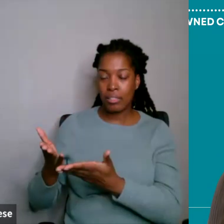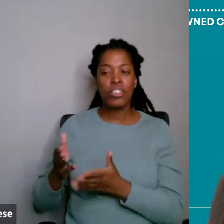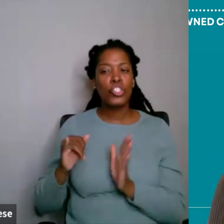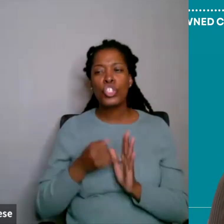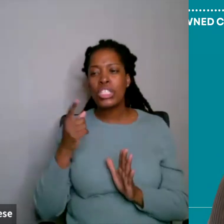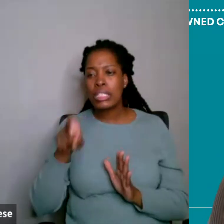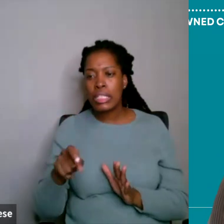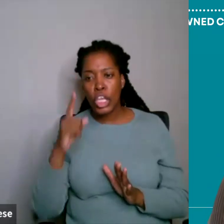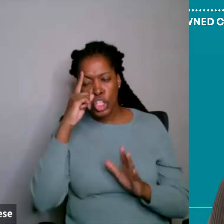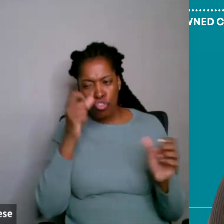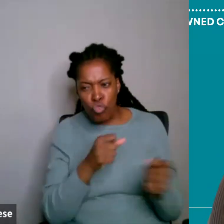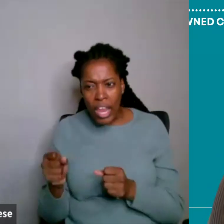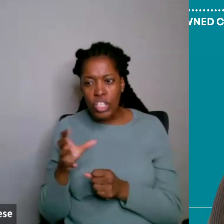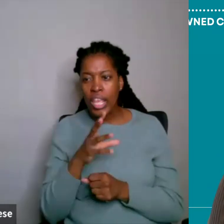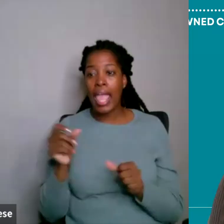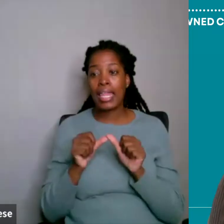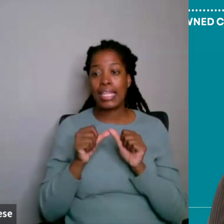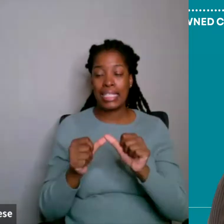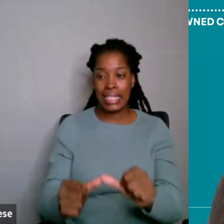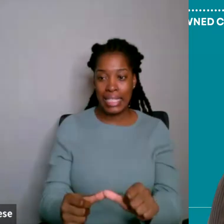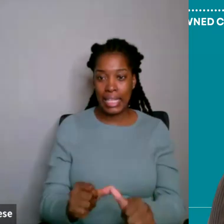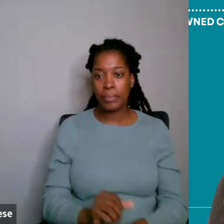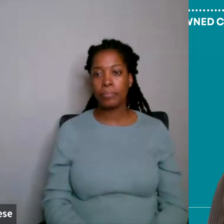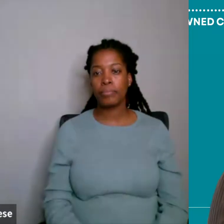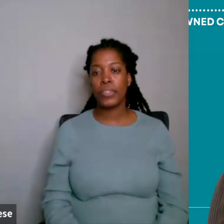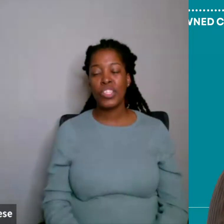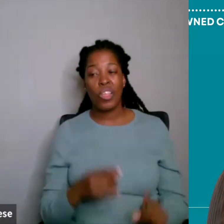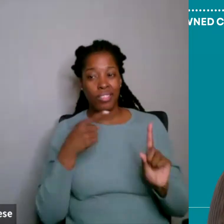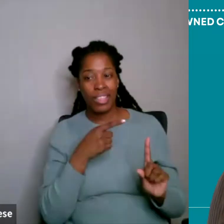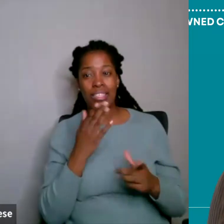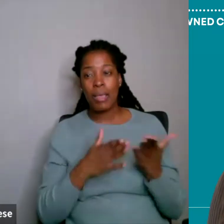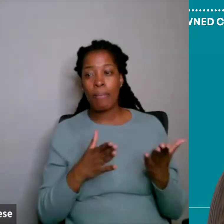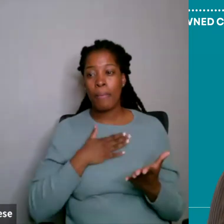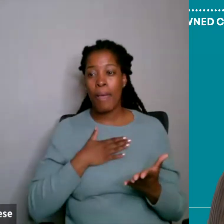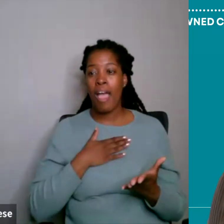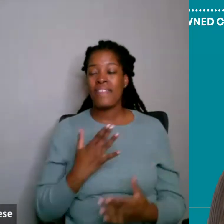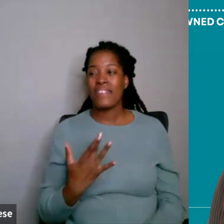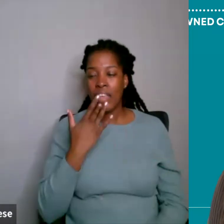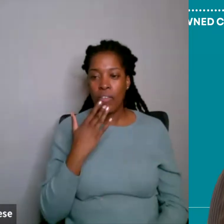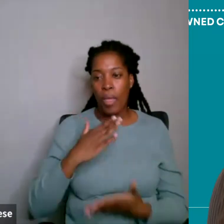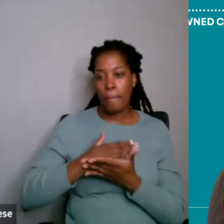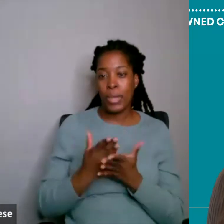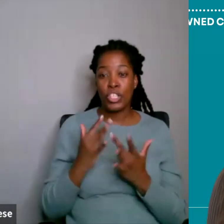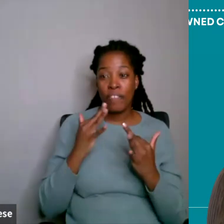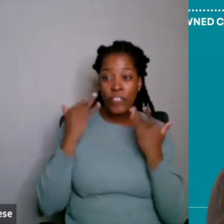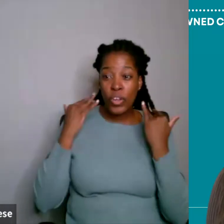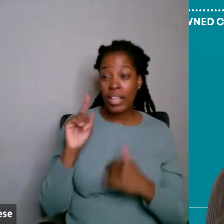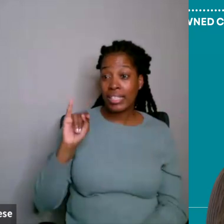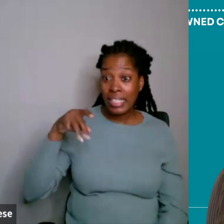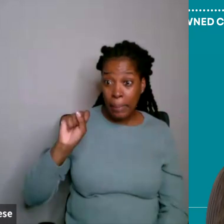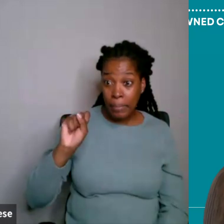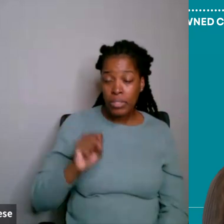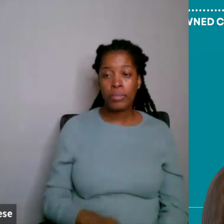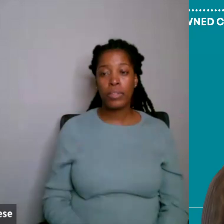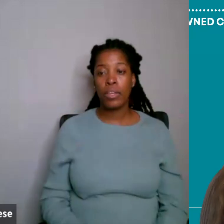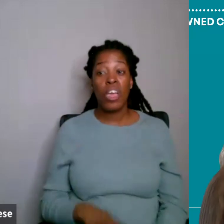consistency. So these are some of my favorite budget-friendly tips. First, engage and encourage your team or